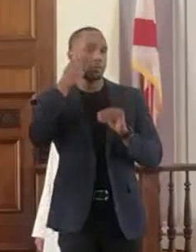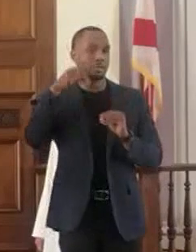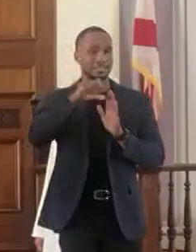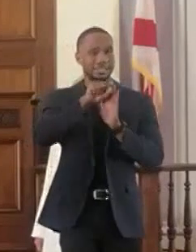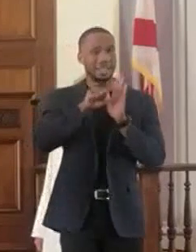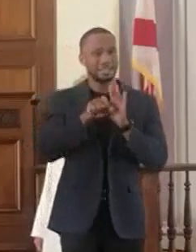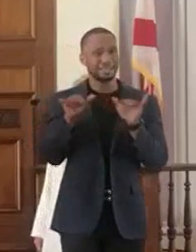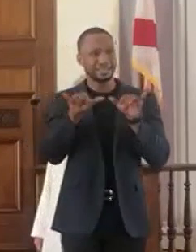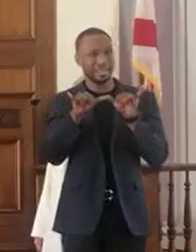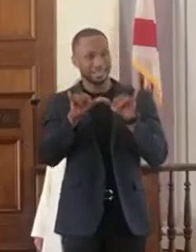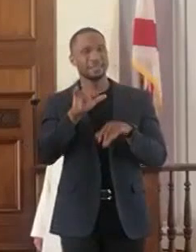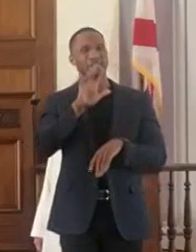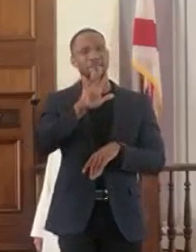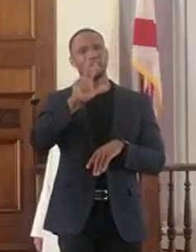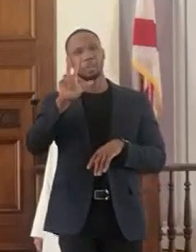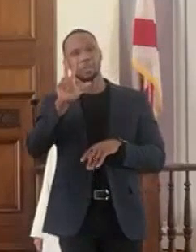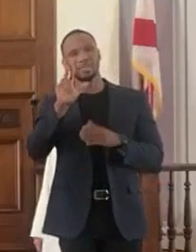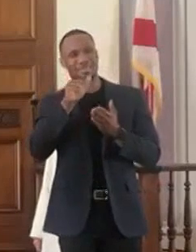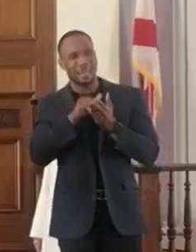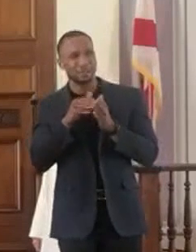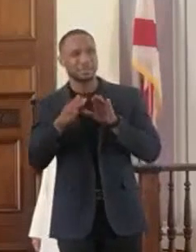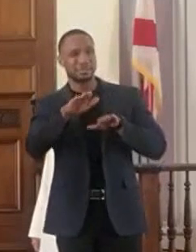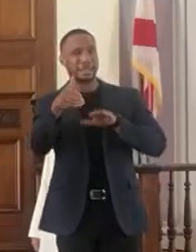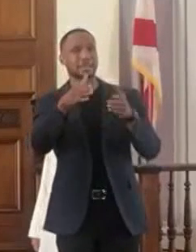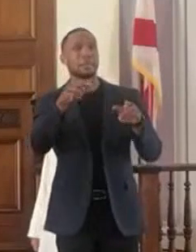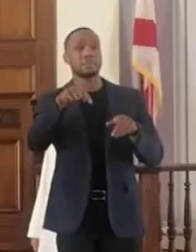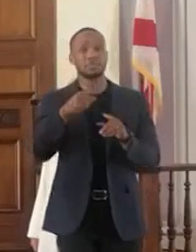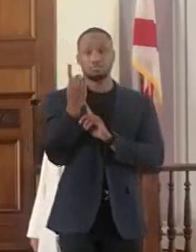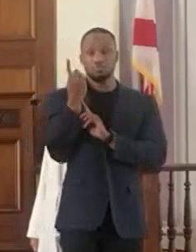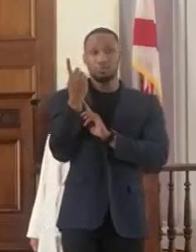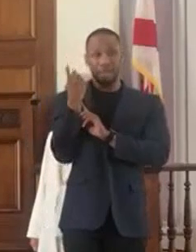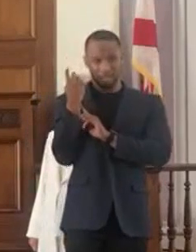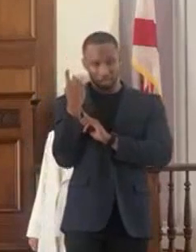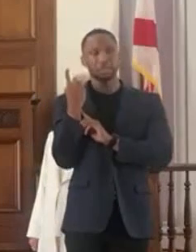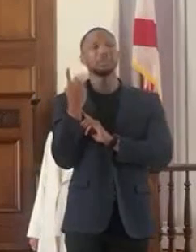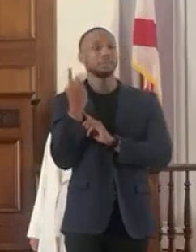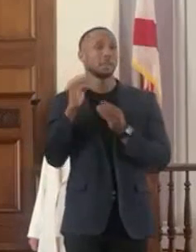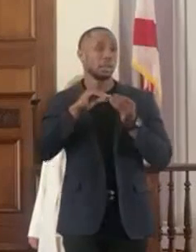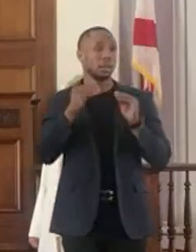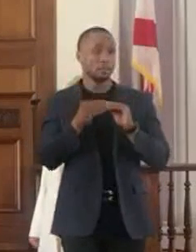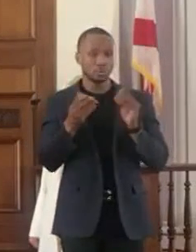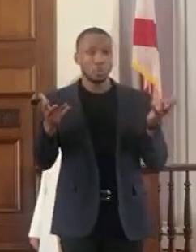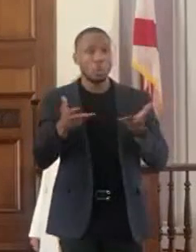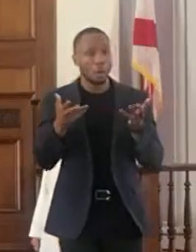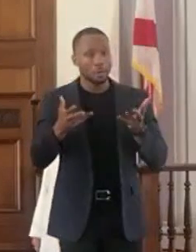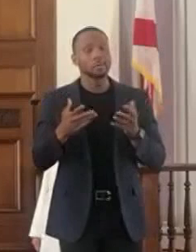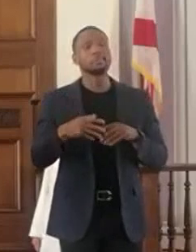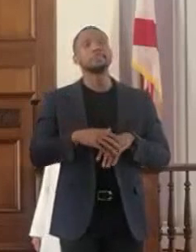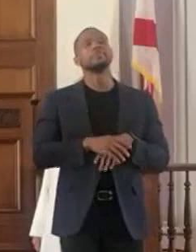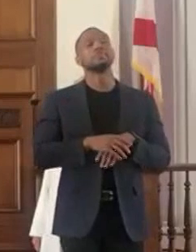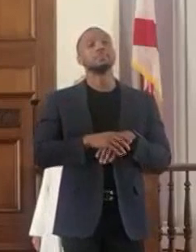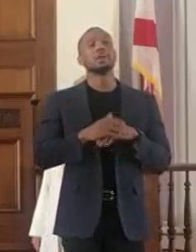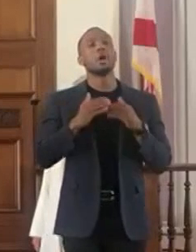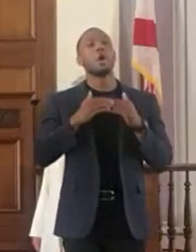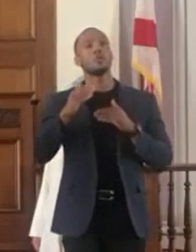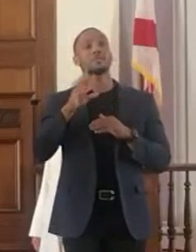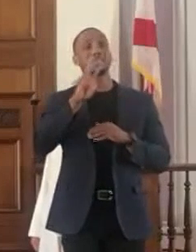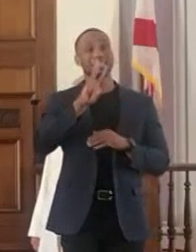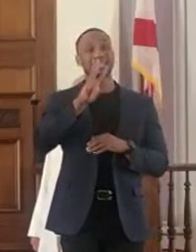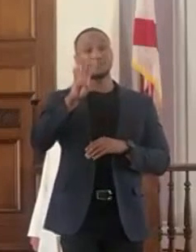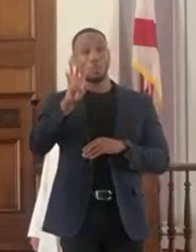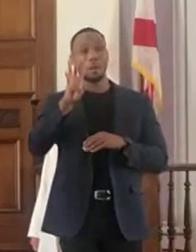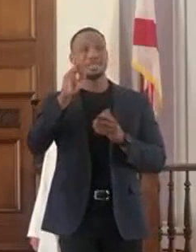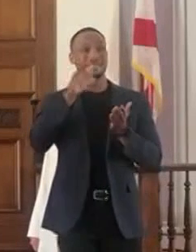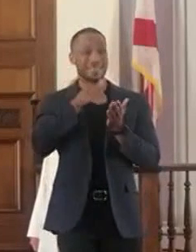52 or 53,000 deaths. This past year in 2020, our preliminary numbers now show well over 64,000